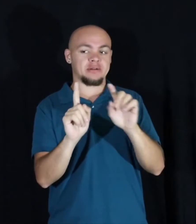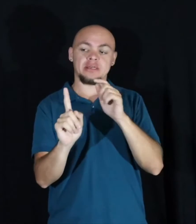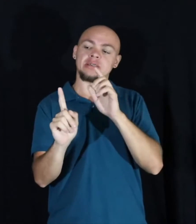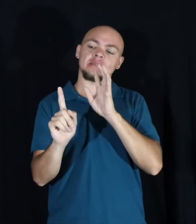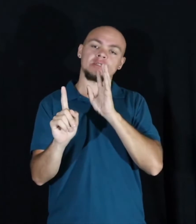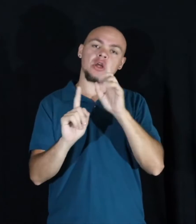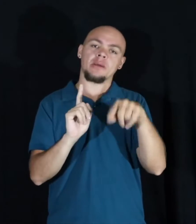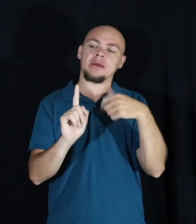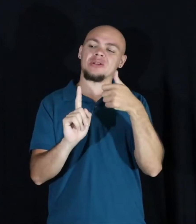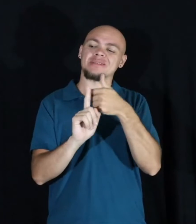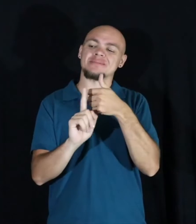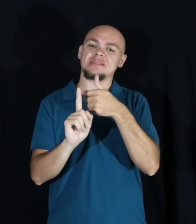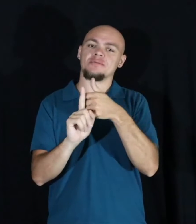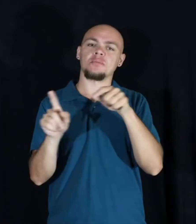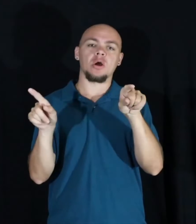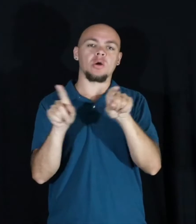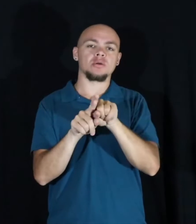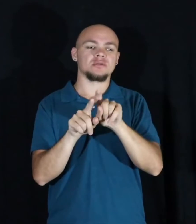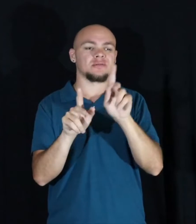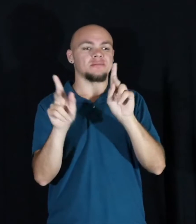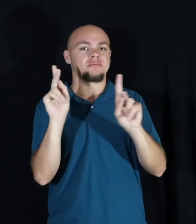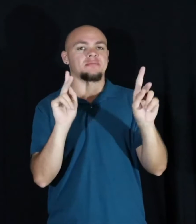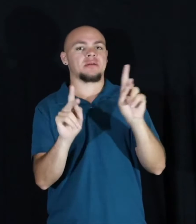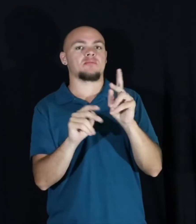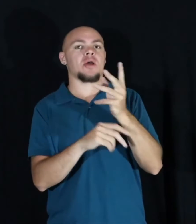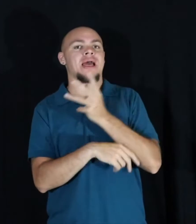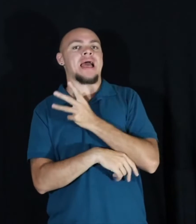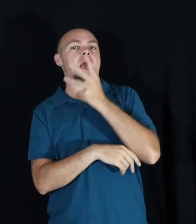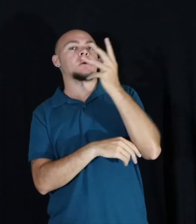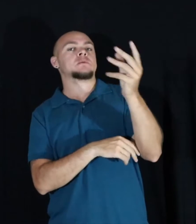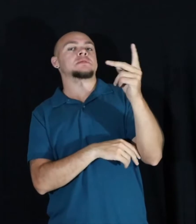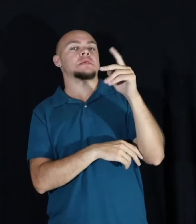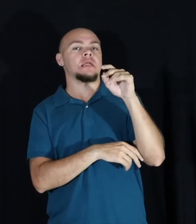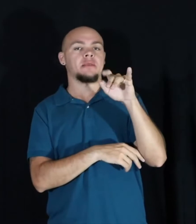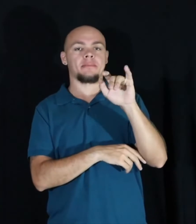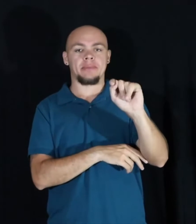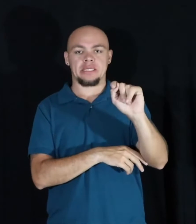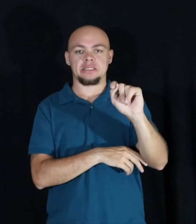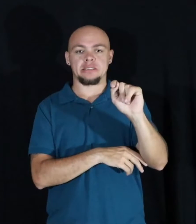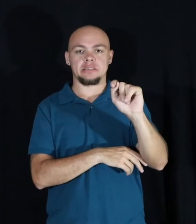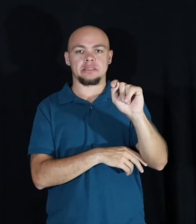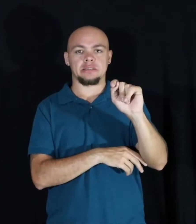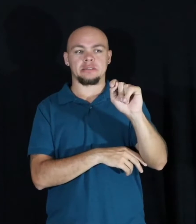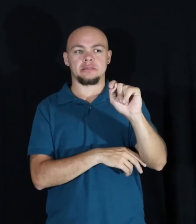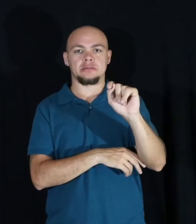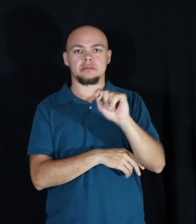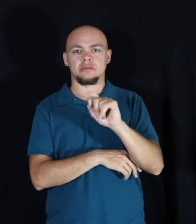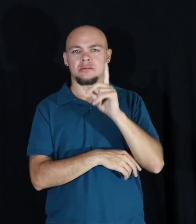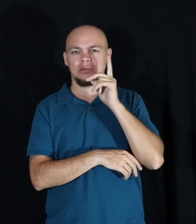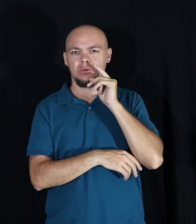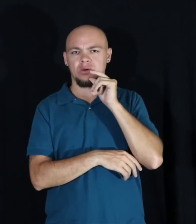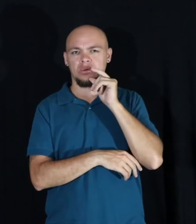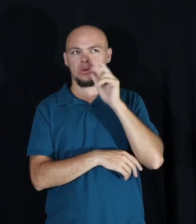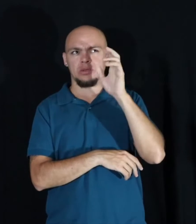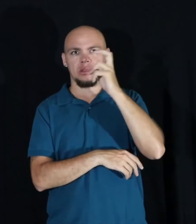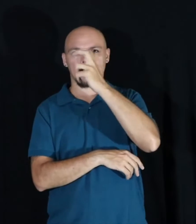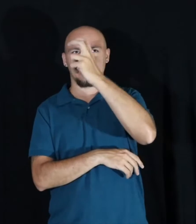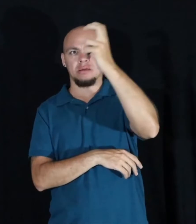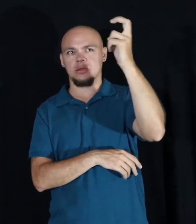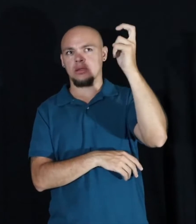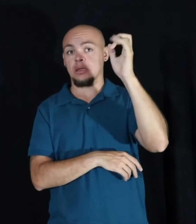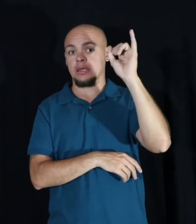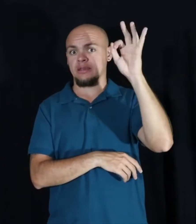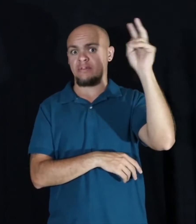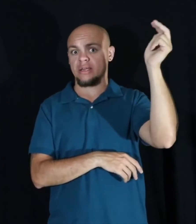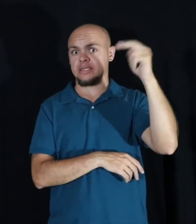himself, but then he talked about all these people being outside of the pit. And I've often wondered who they were and if they could see